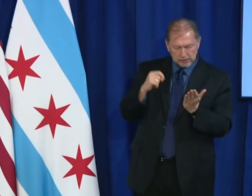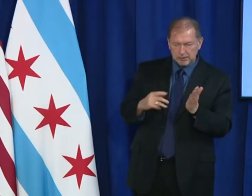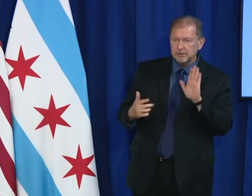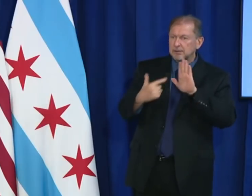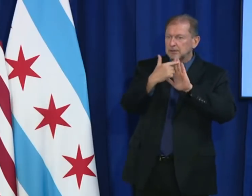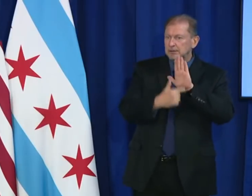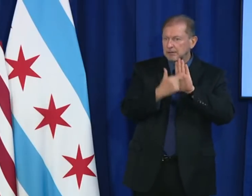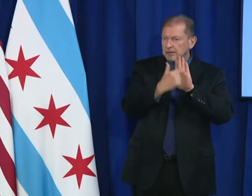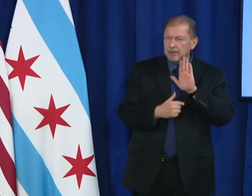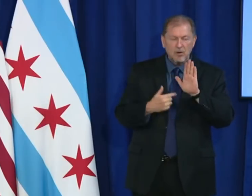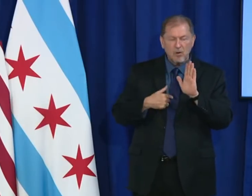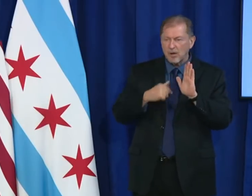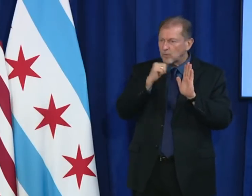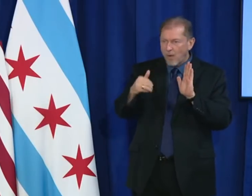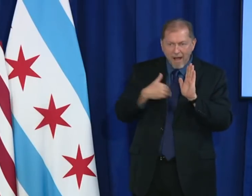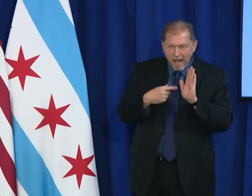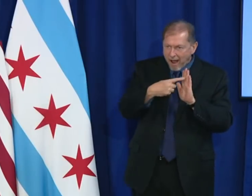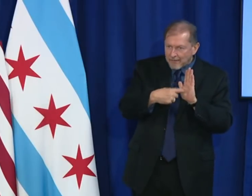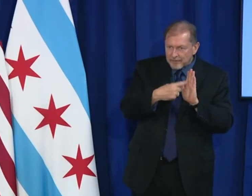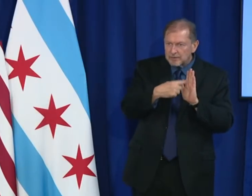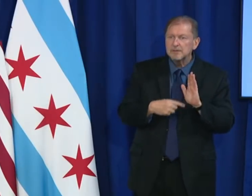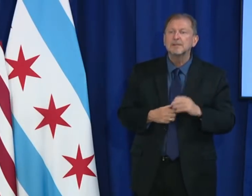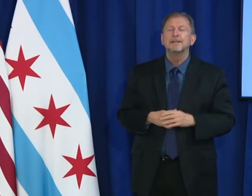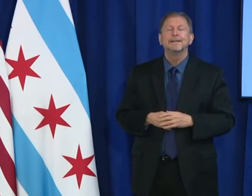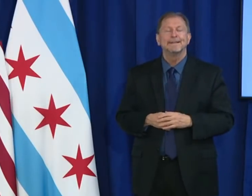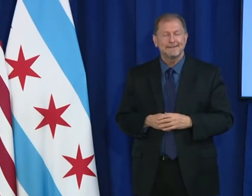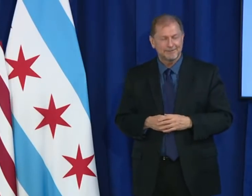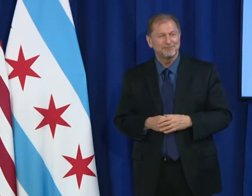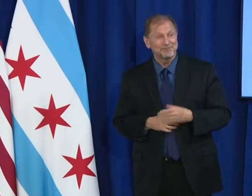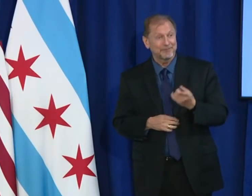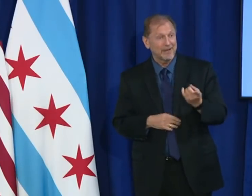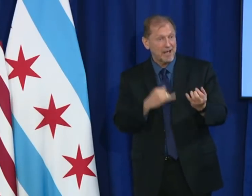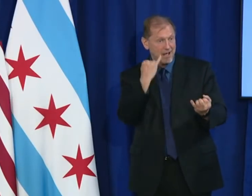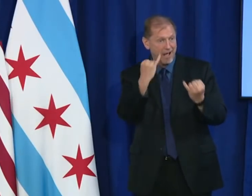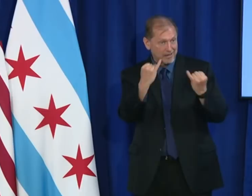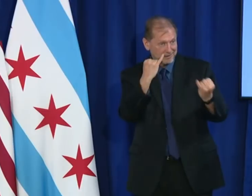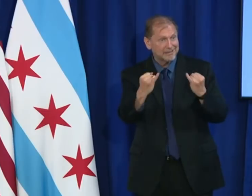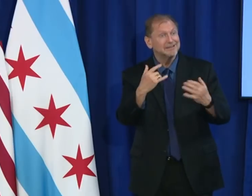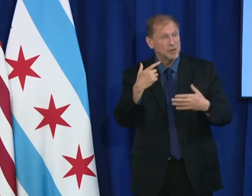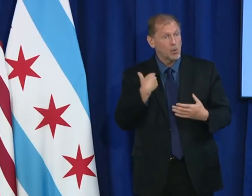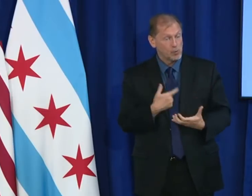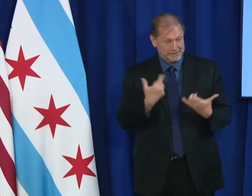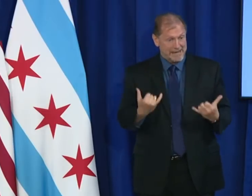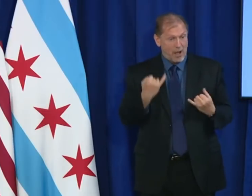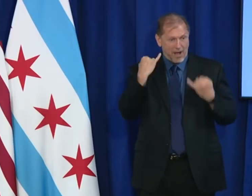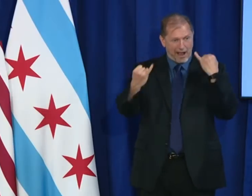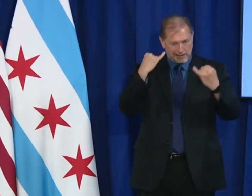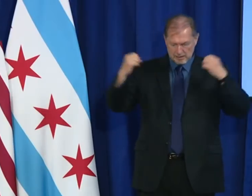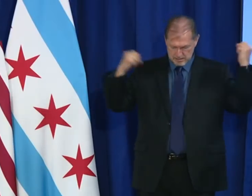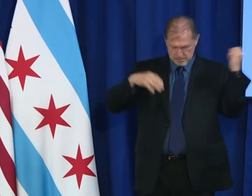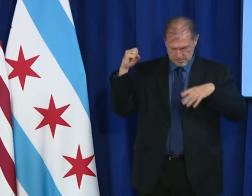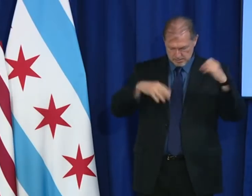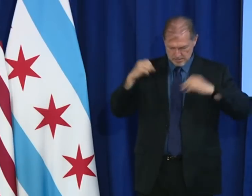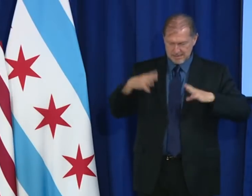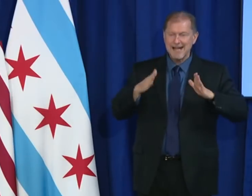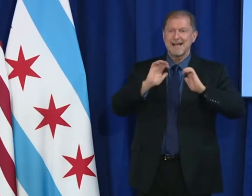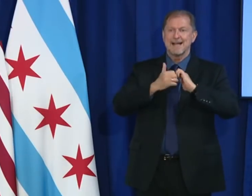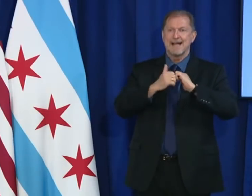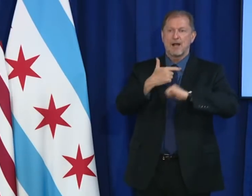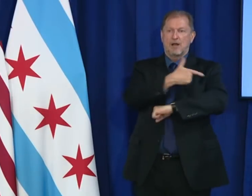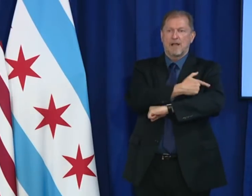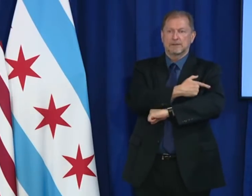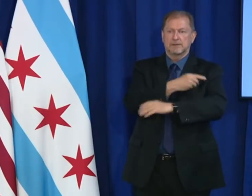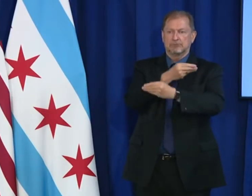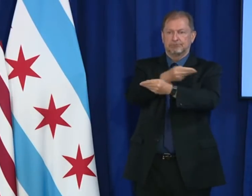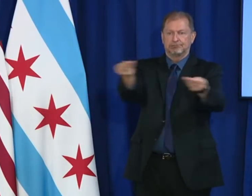have it, I can't go, that kind of thing? Yeah, so these are exactly what some of these conversations are looking like. What I can say at this